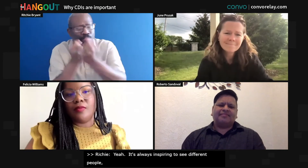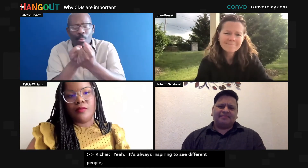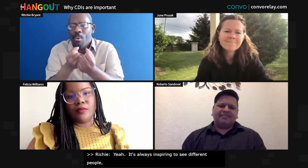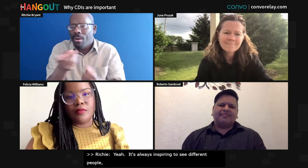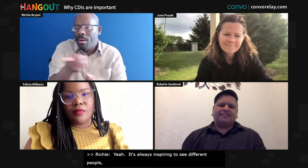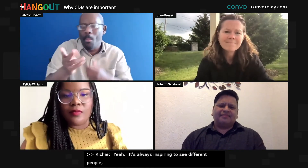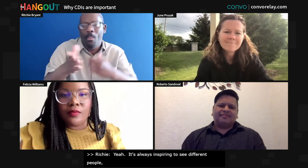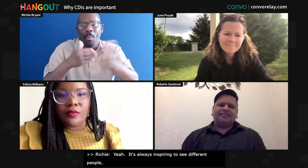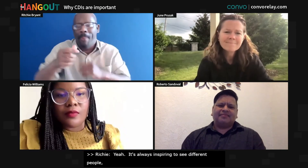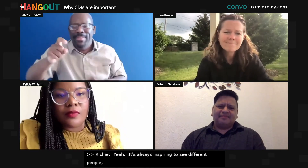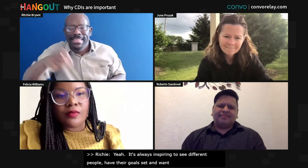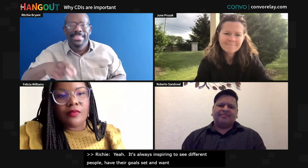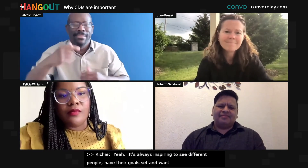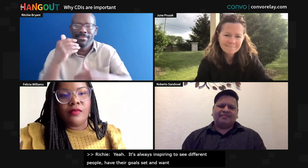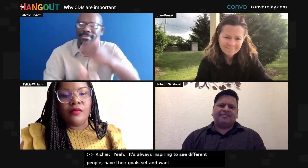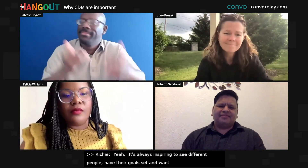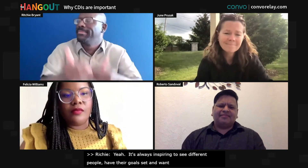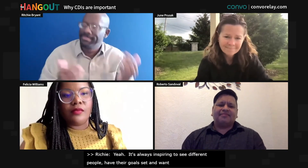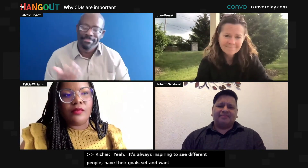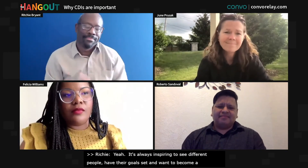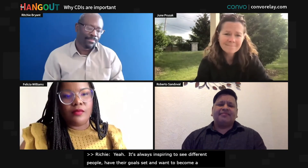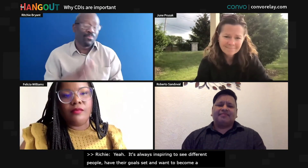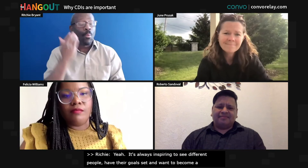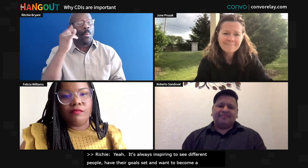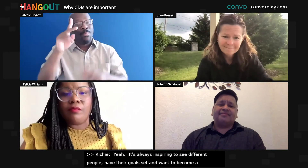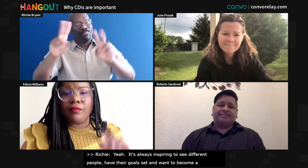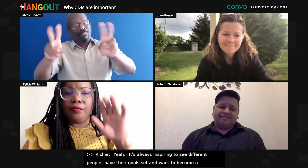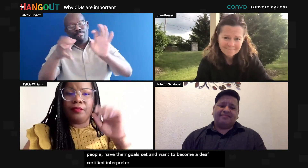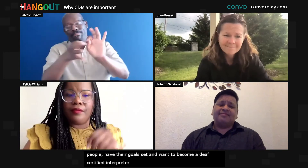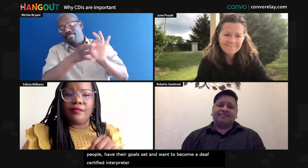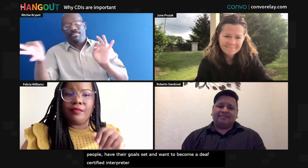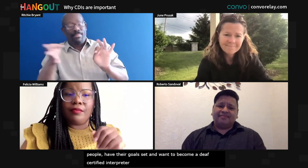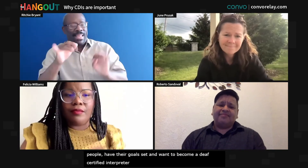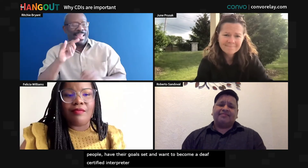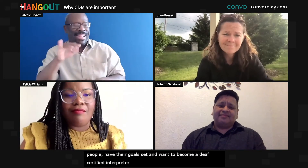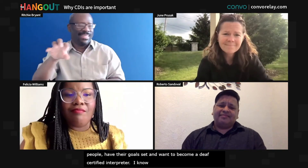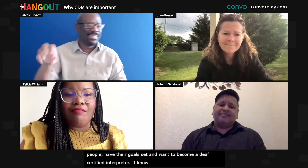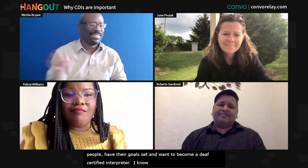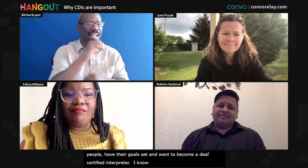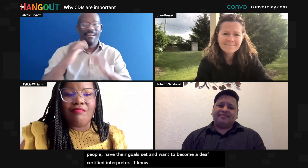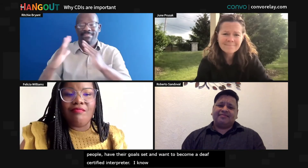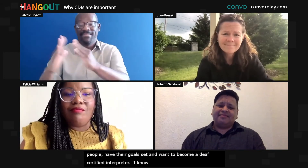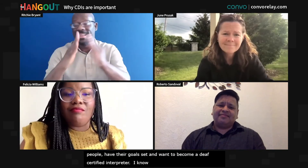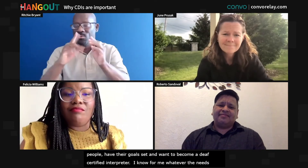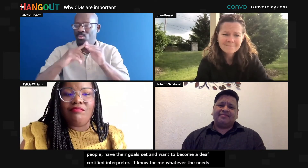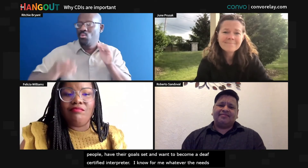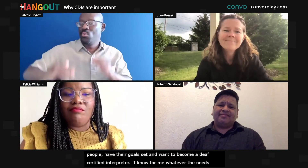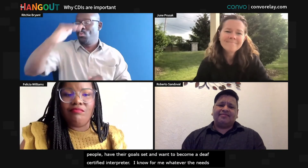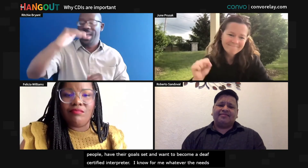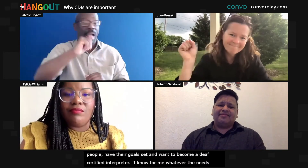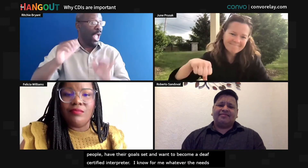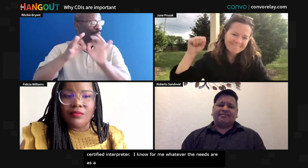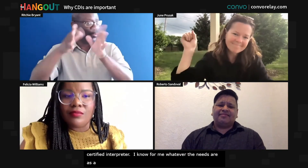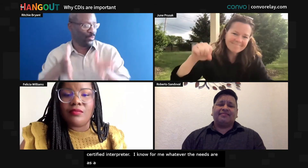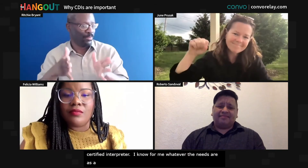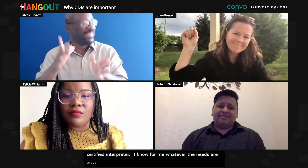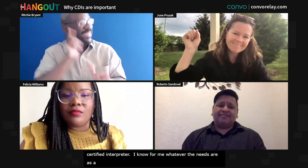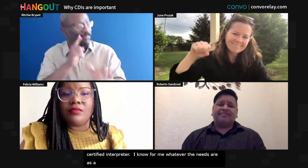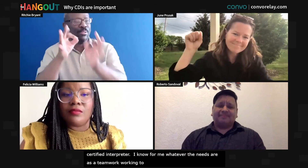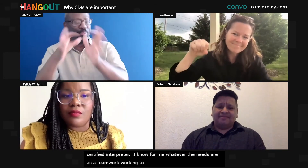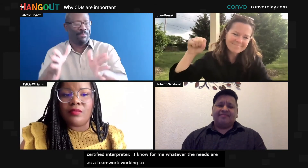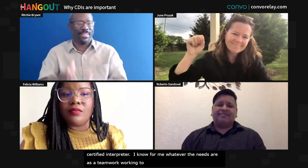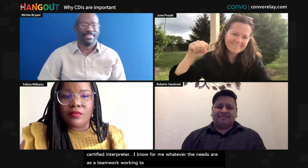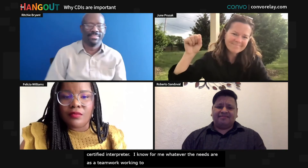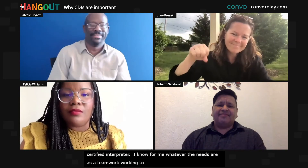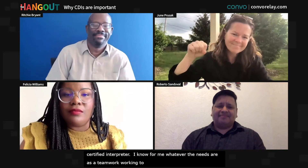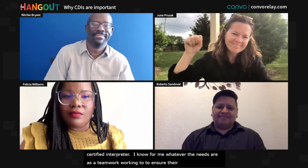interpreter, a deaf certified interpreter. I know for me, whatever their needs are, as a team, we're working together to make sure that they ensure their goals. It's a